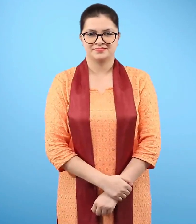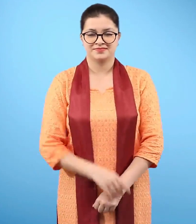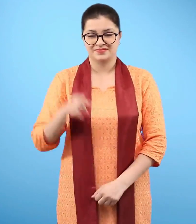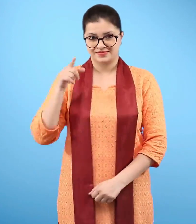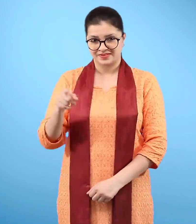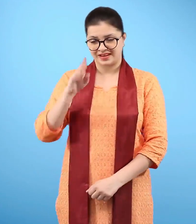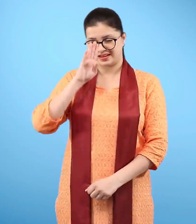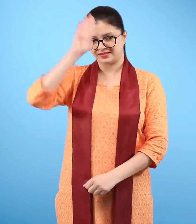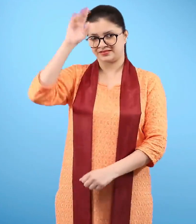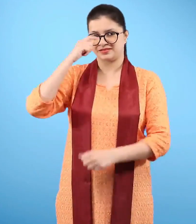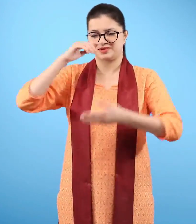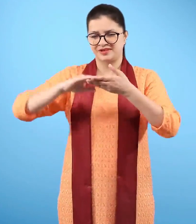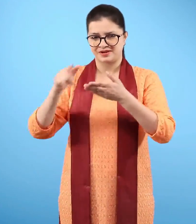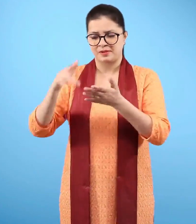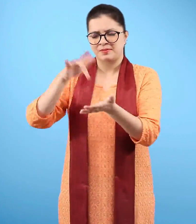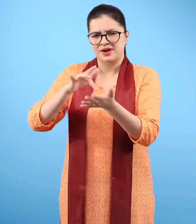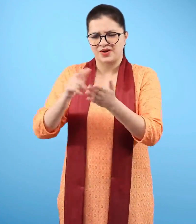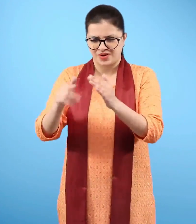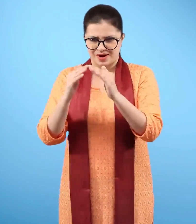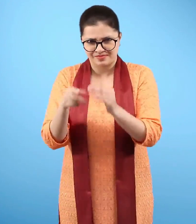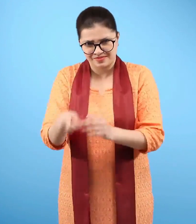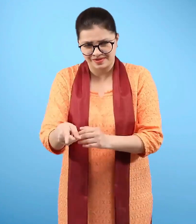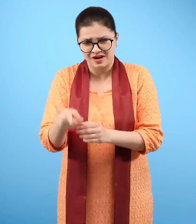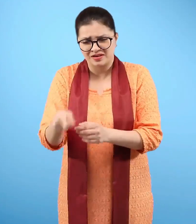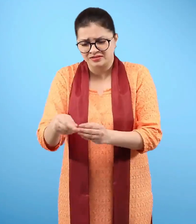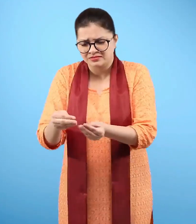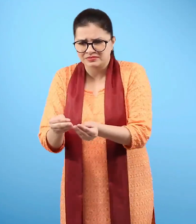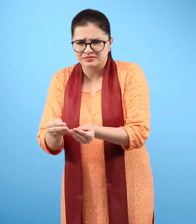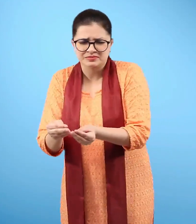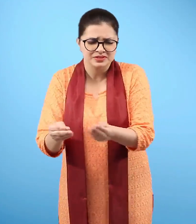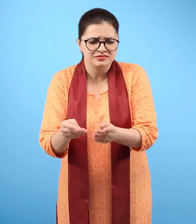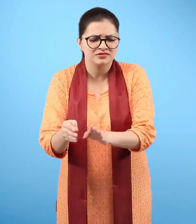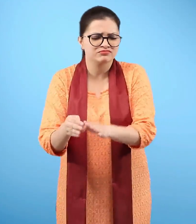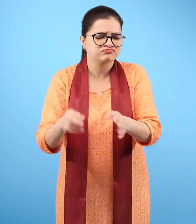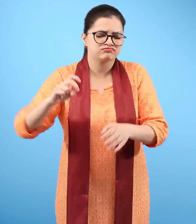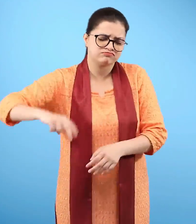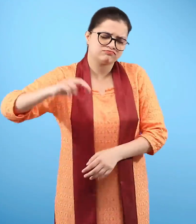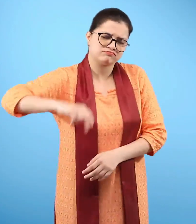Which buildings do you pass while going from Rang Mahal to the Hammam?